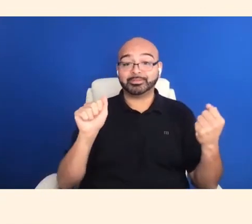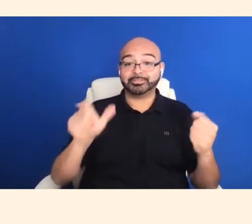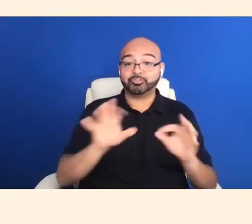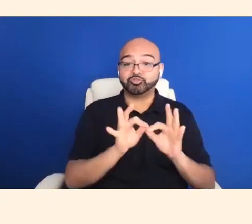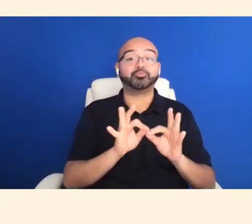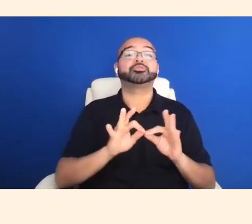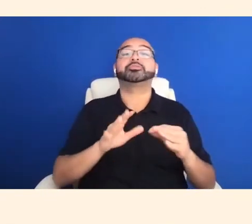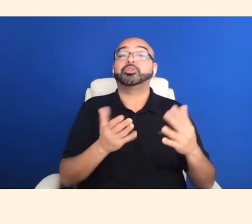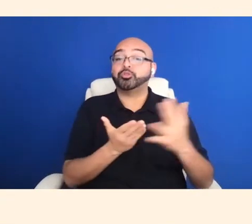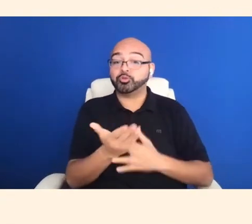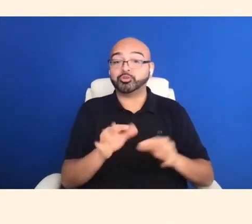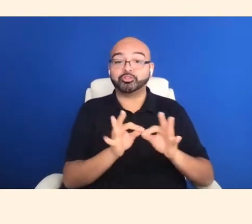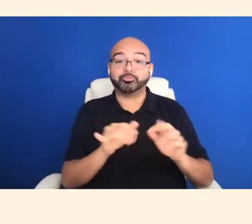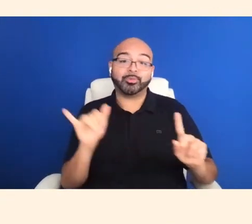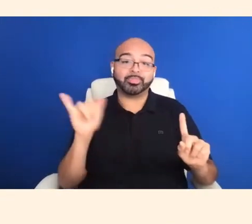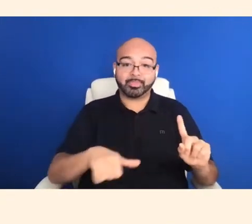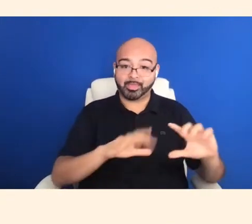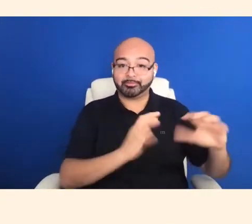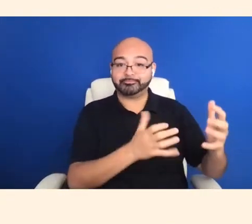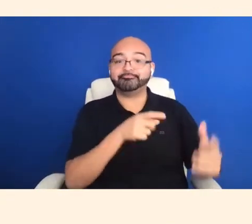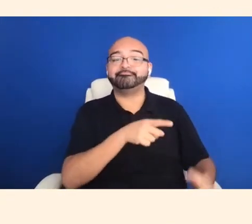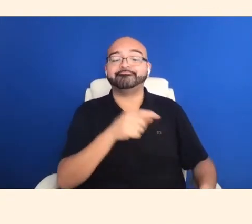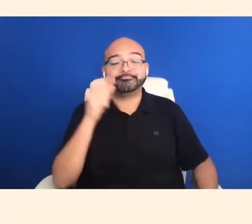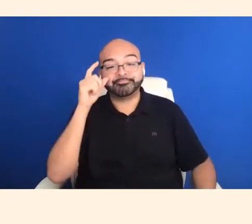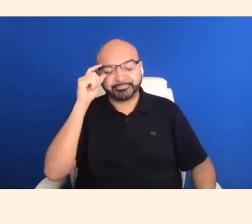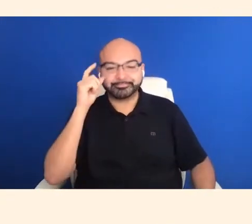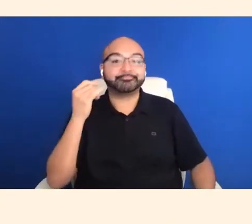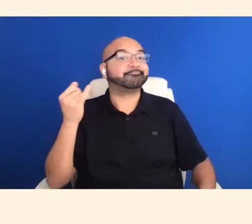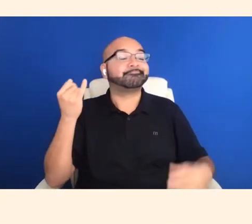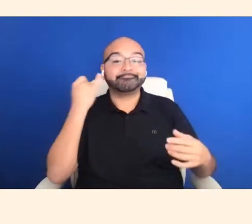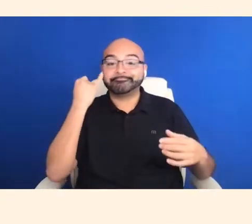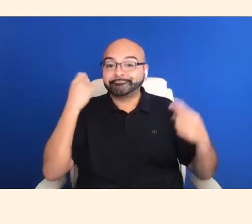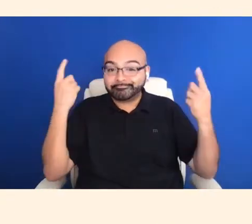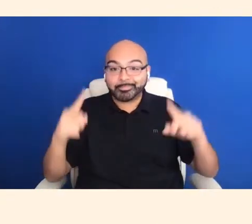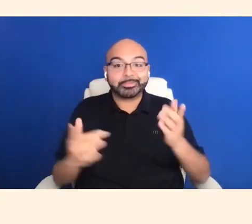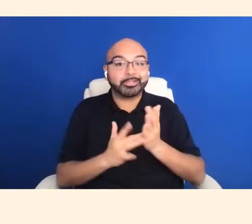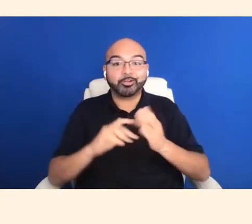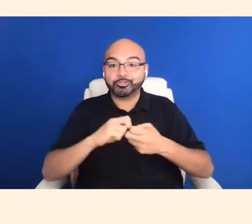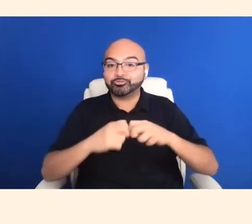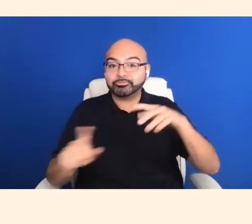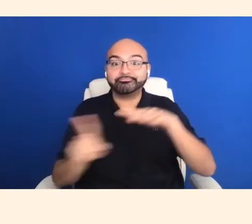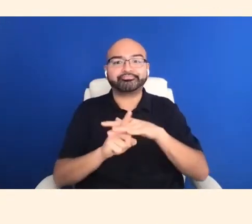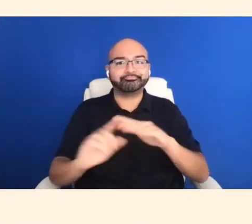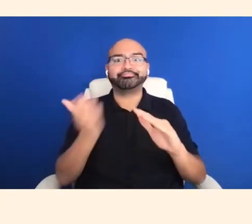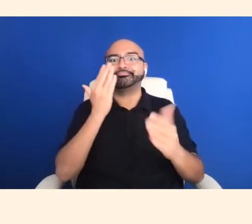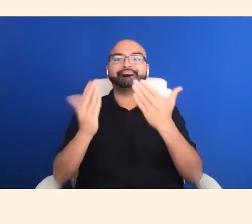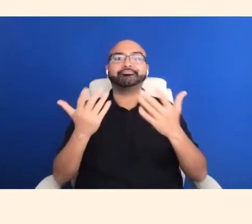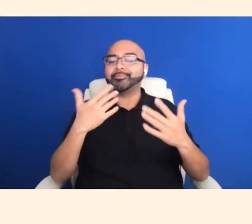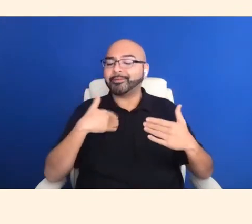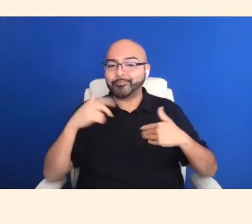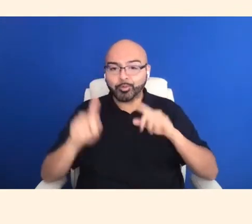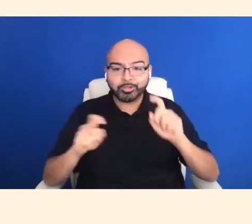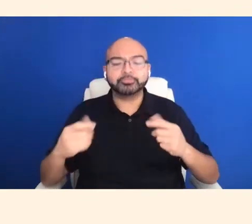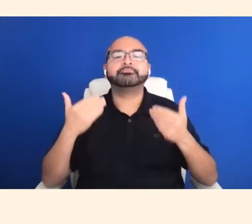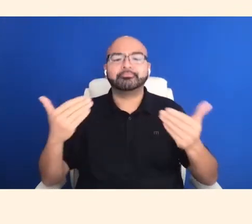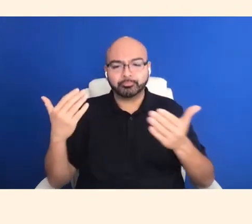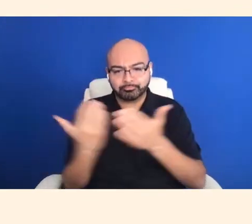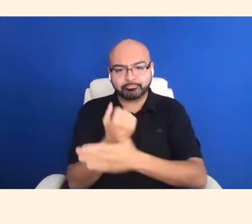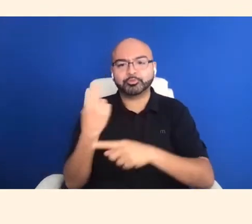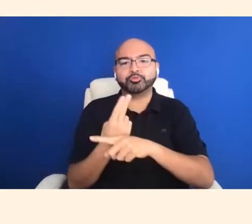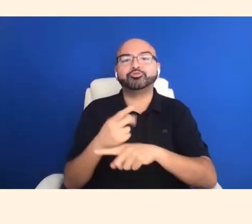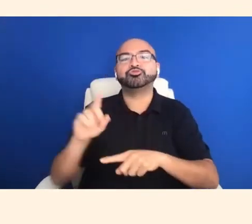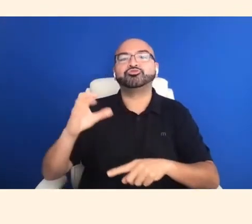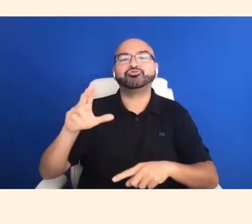interpretation through Interpret That. If you encounter any technical issues or have questions, please don't hesitate to use the chat